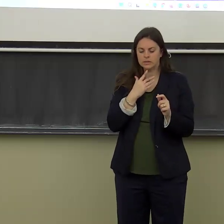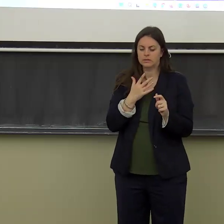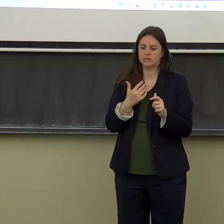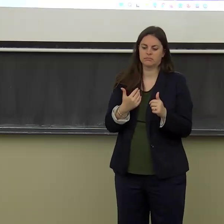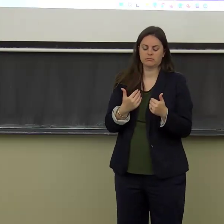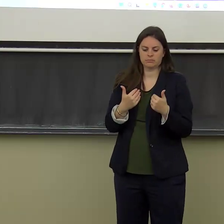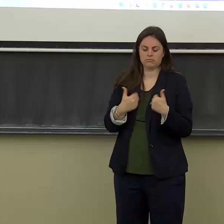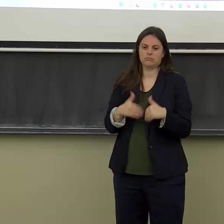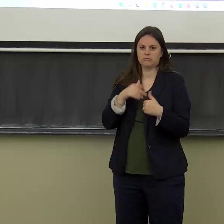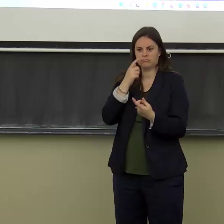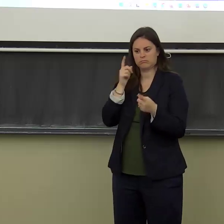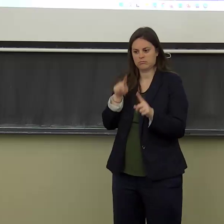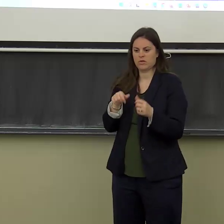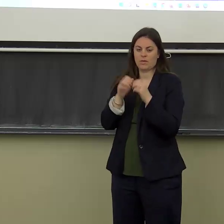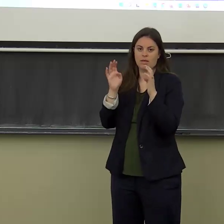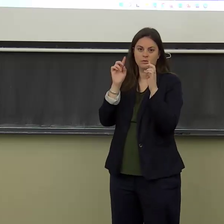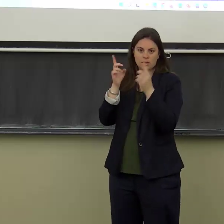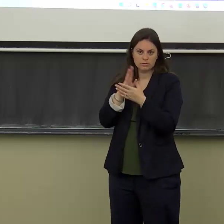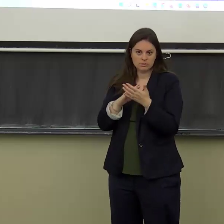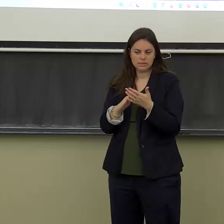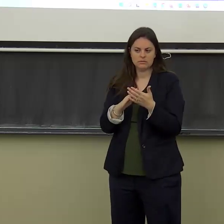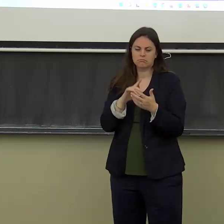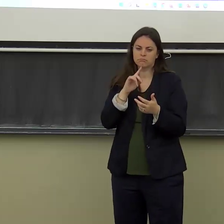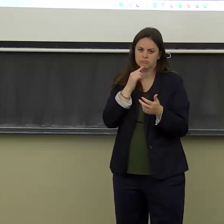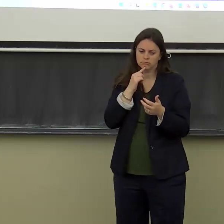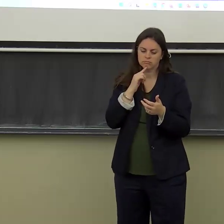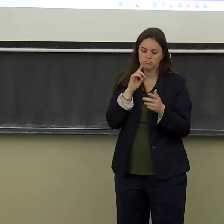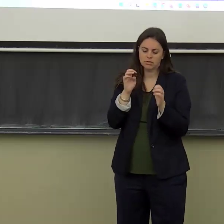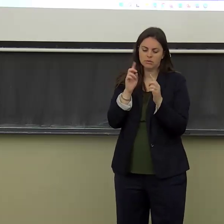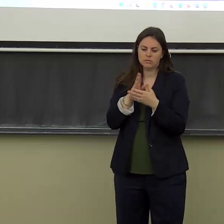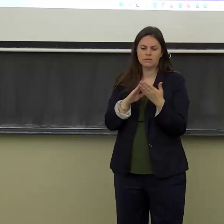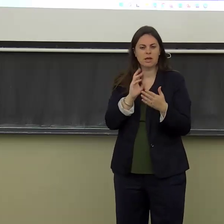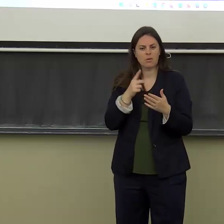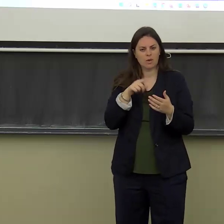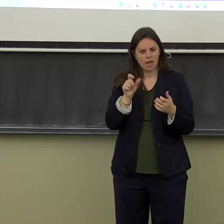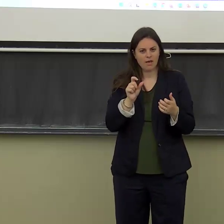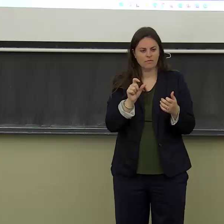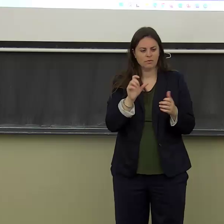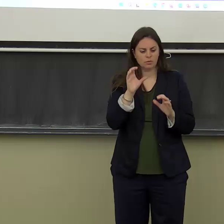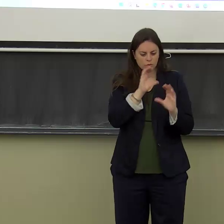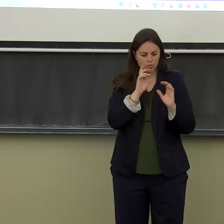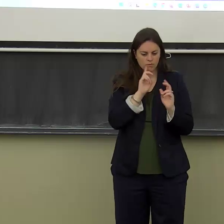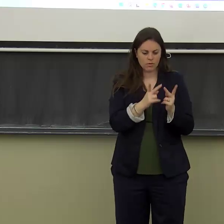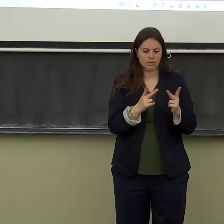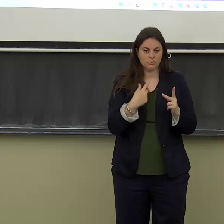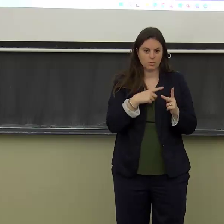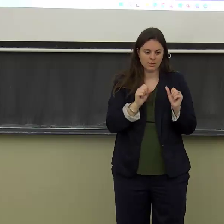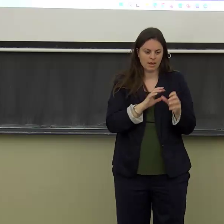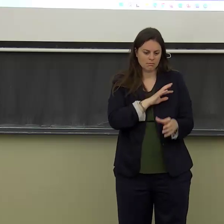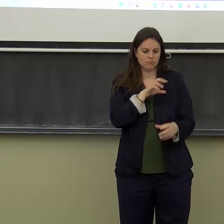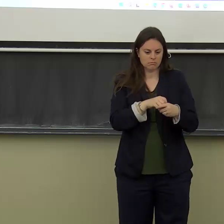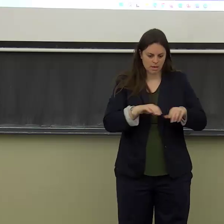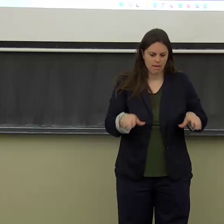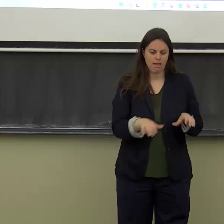I deeply agree with the idea that we have to go and start to find the places that we can act. And I think this lack